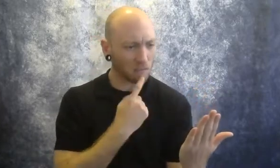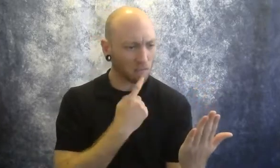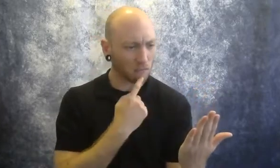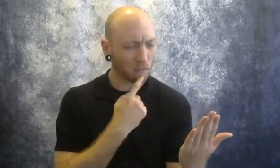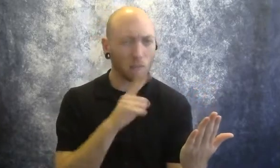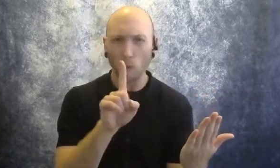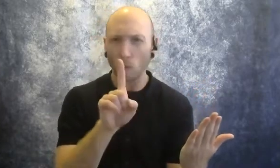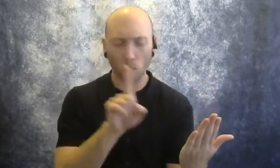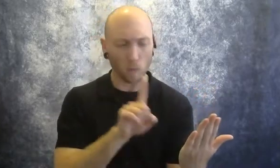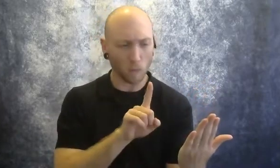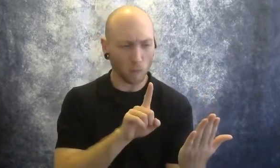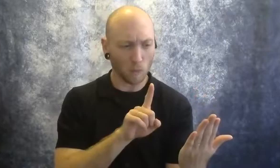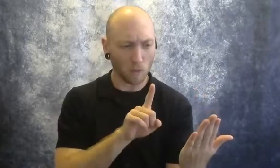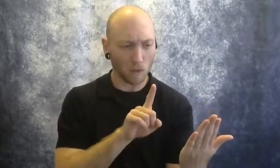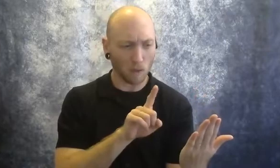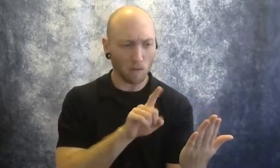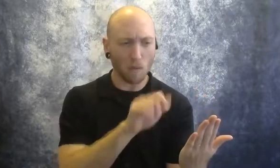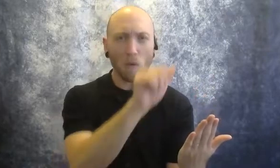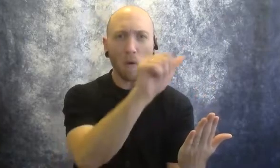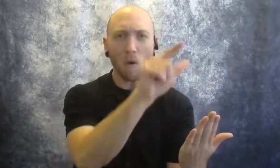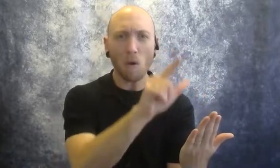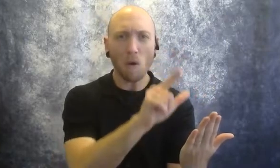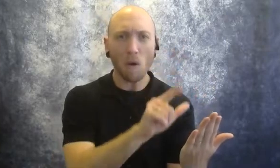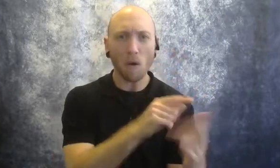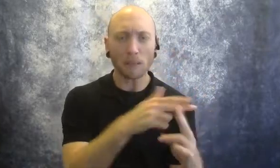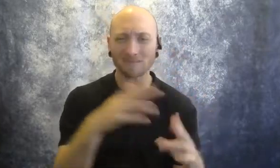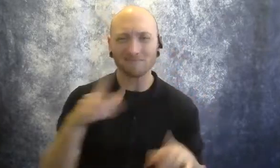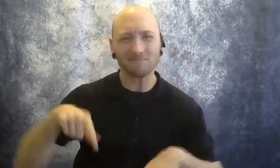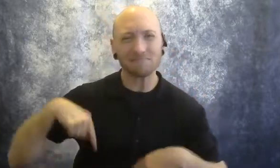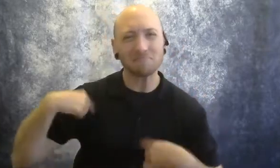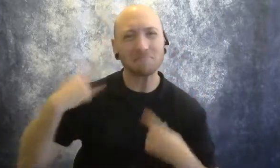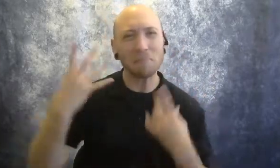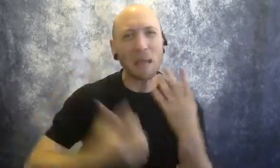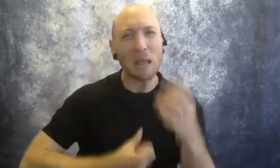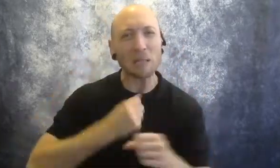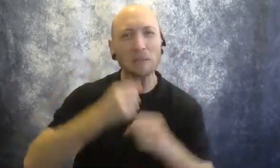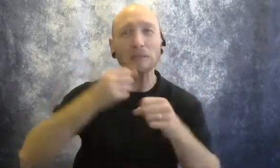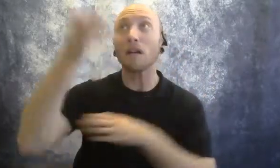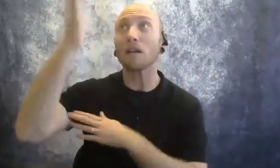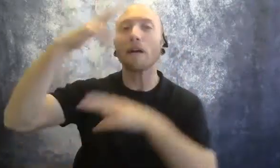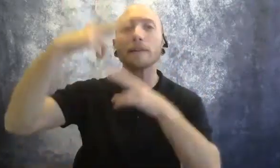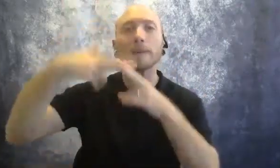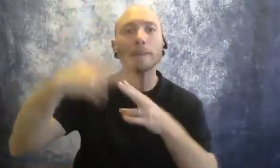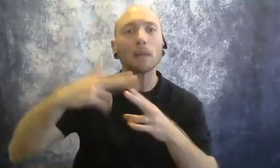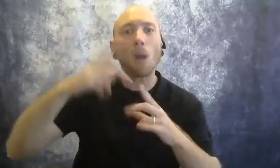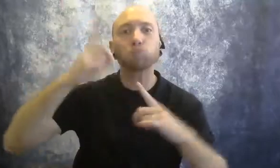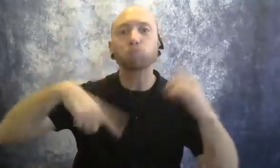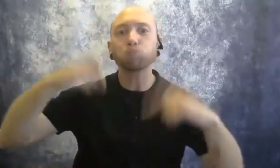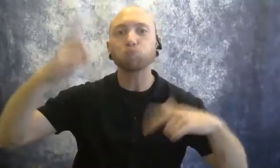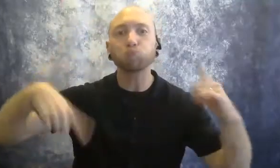I realized that, wait a minute here. All the names we have given God down through the centuries, you know, it doesn't